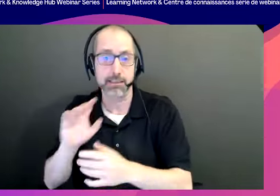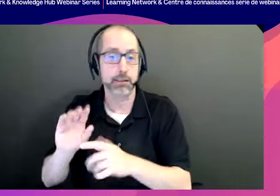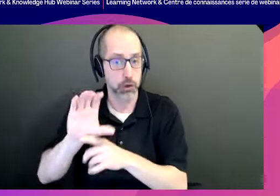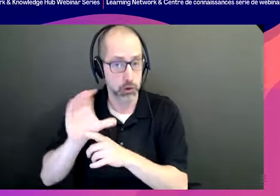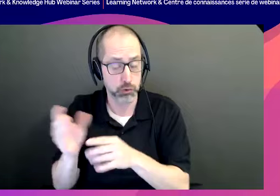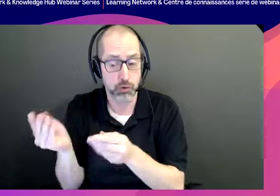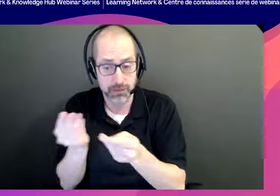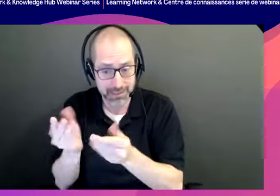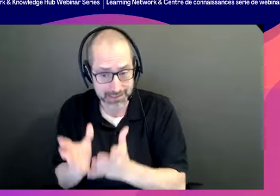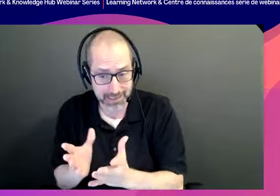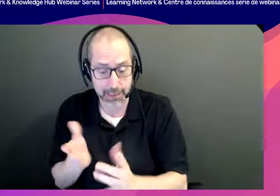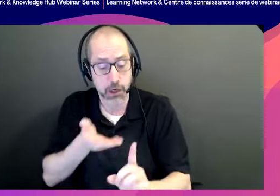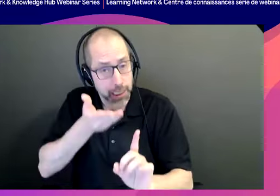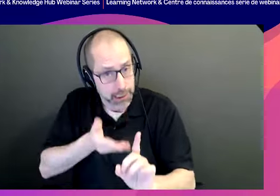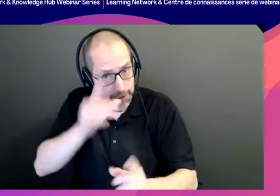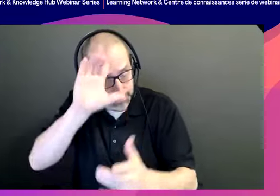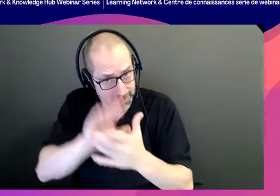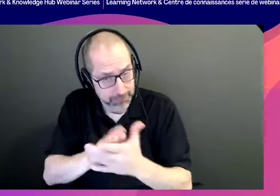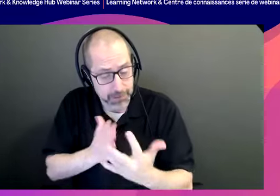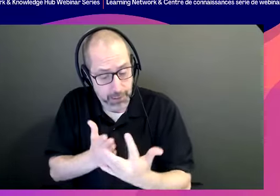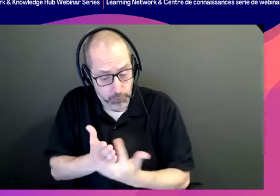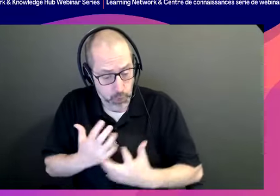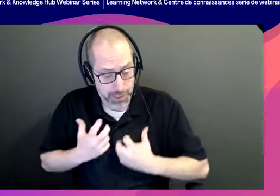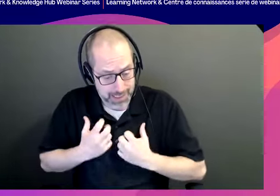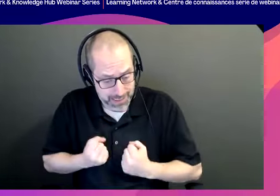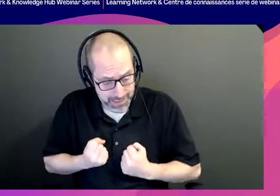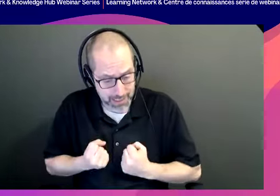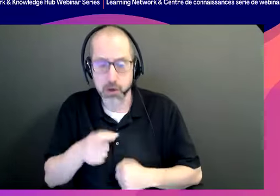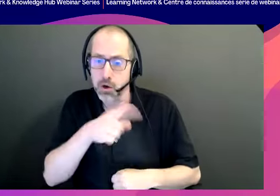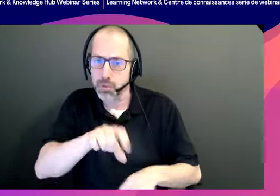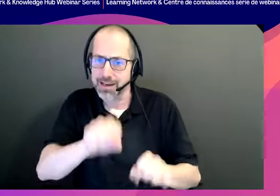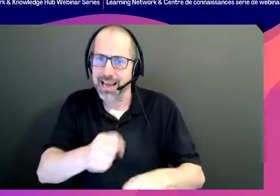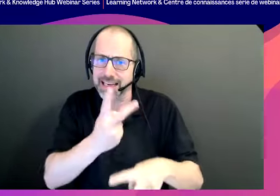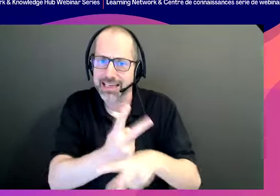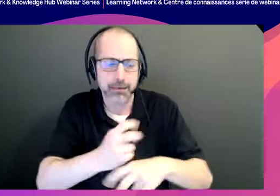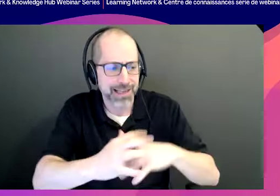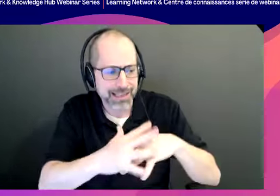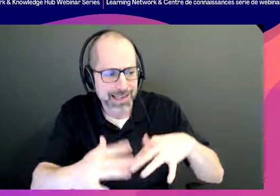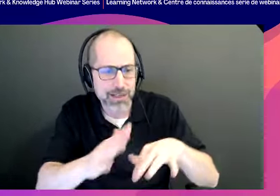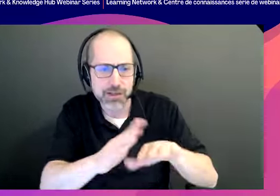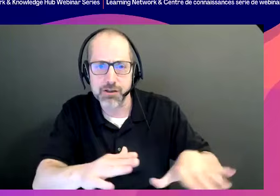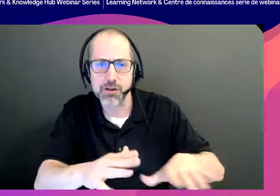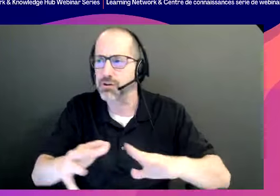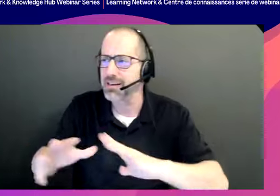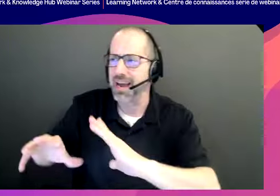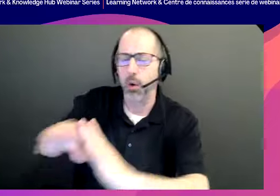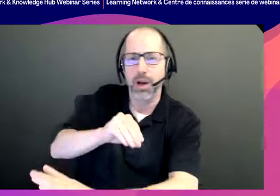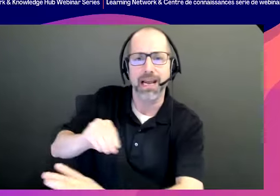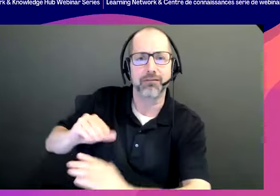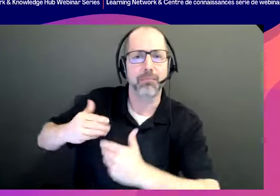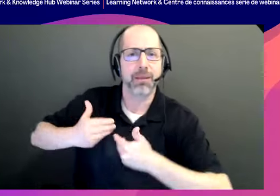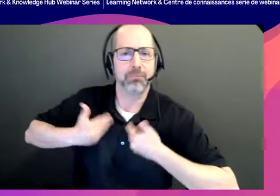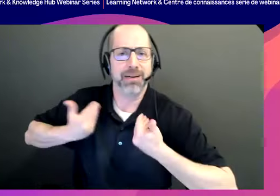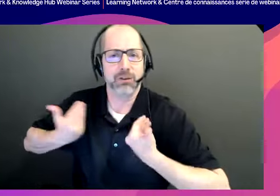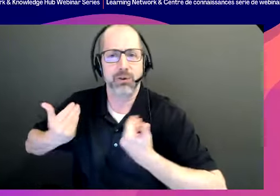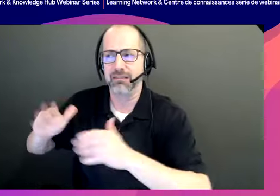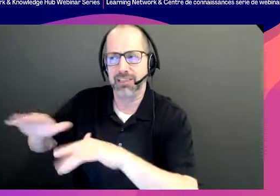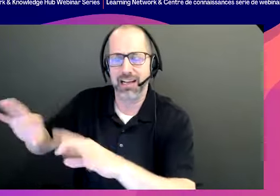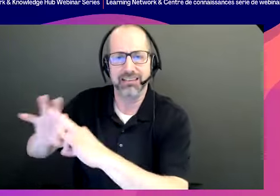She believes that through healing, we can safely keep Indigenous children out of the Ministry of Child and Family Development and instead